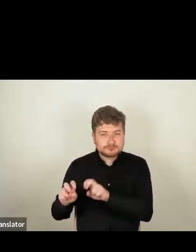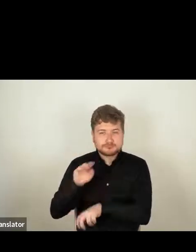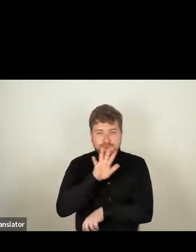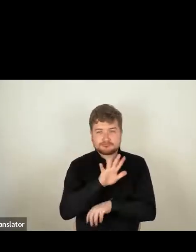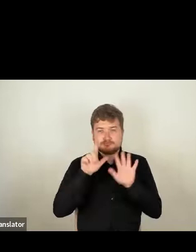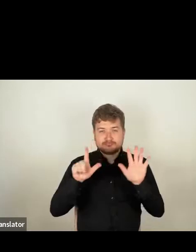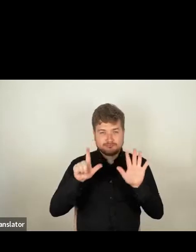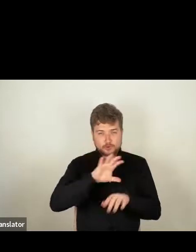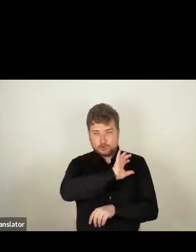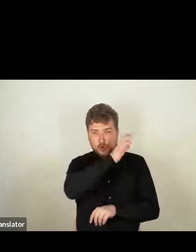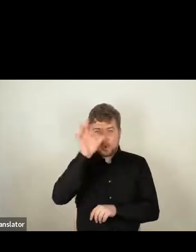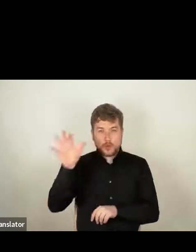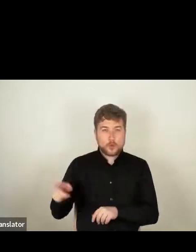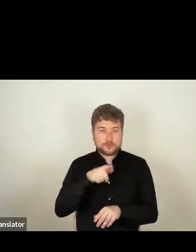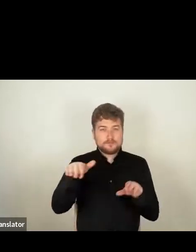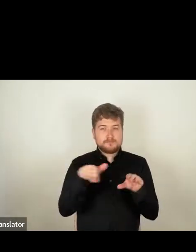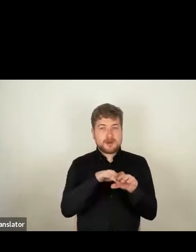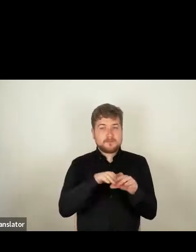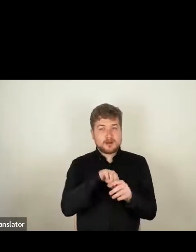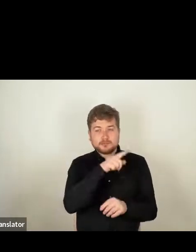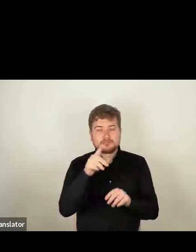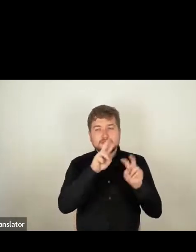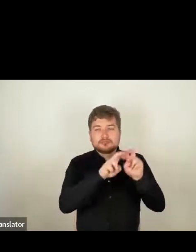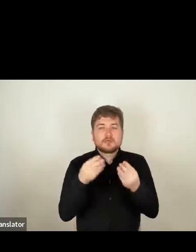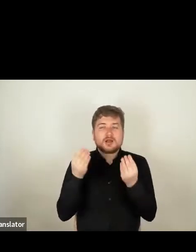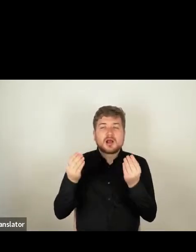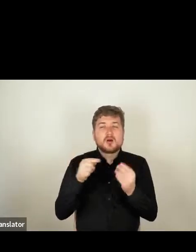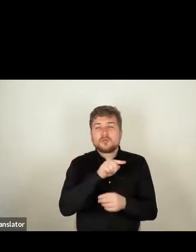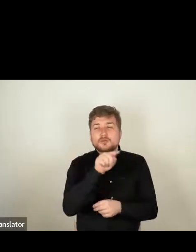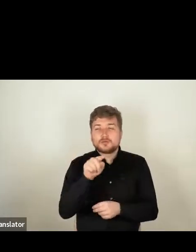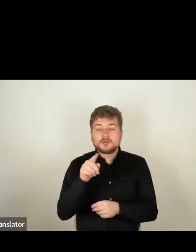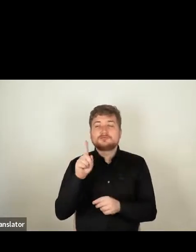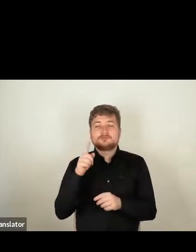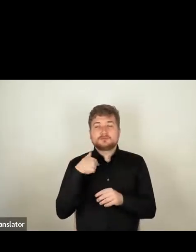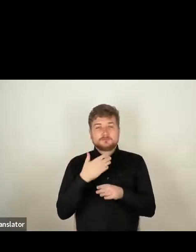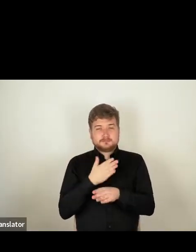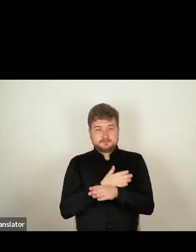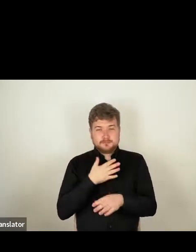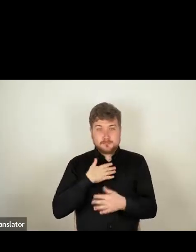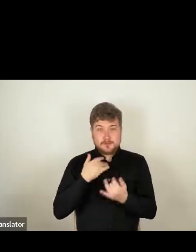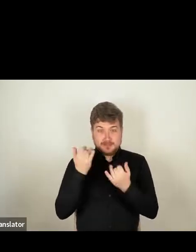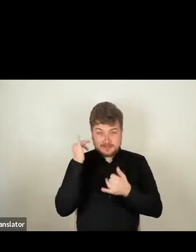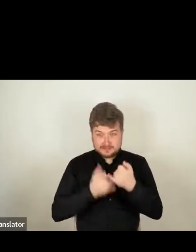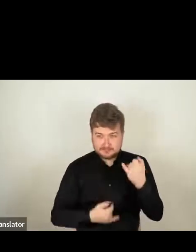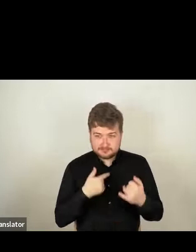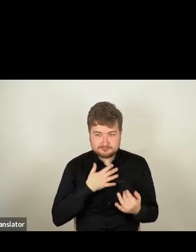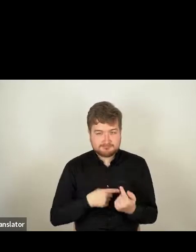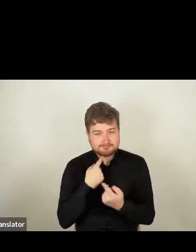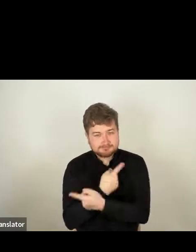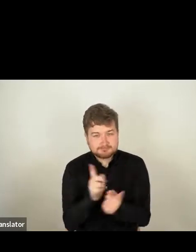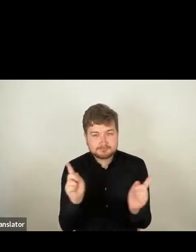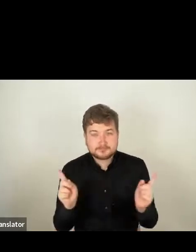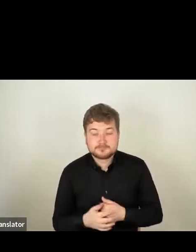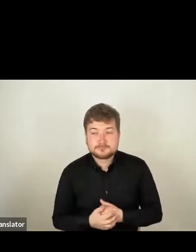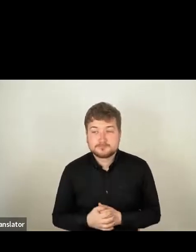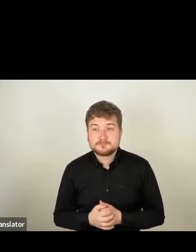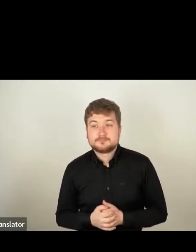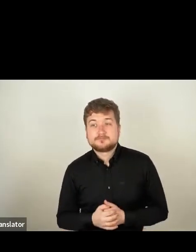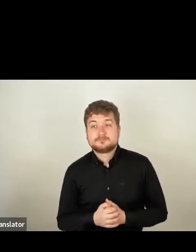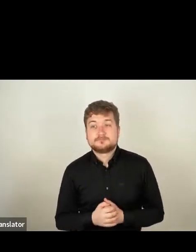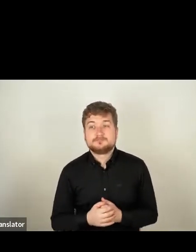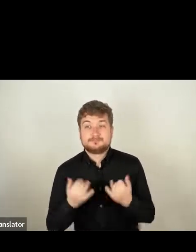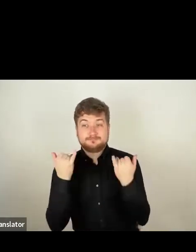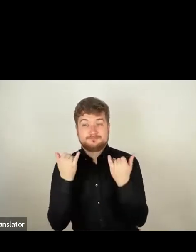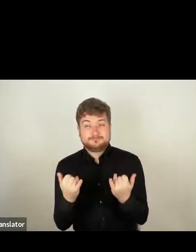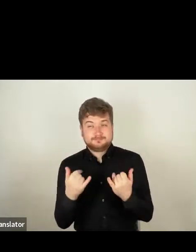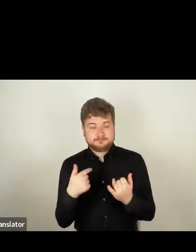they managed to do this. And before I close, I want to say how important at this time it is, not only